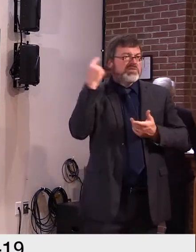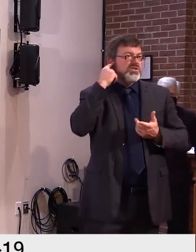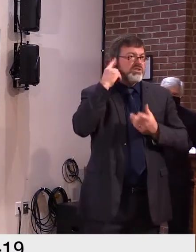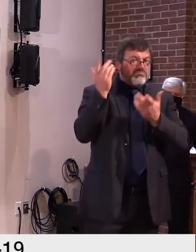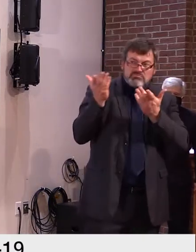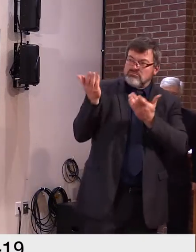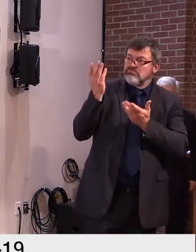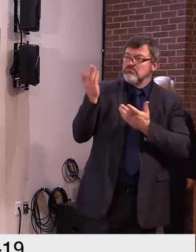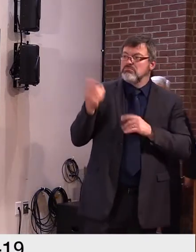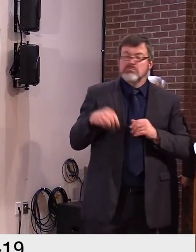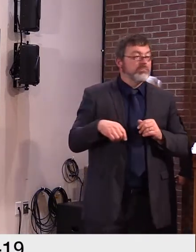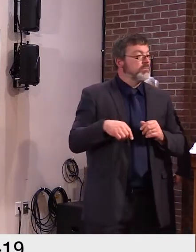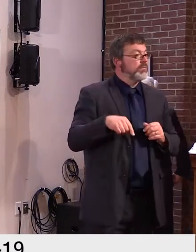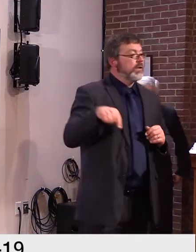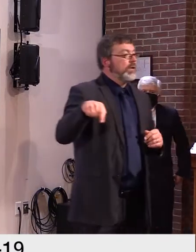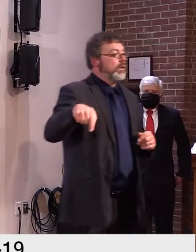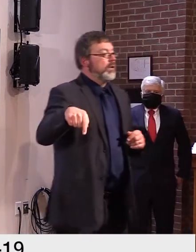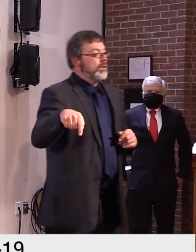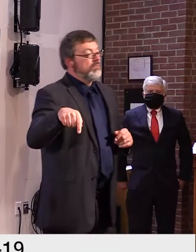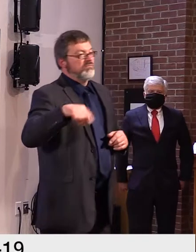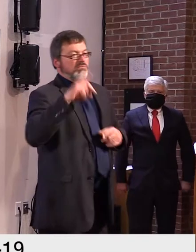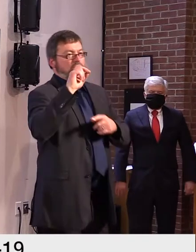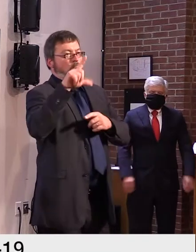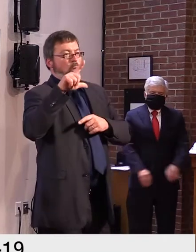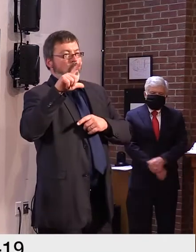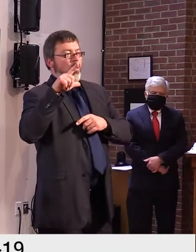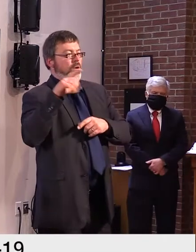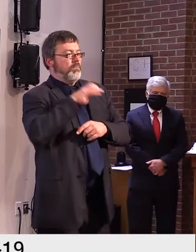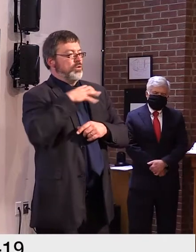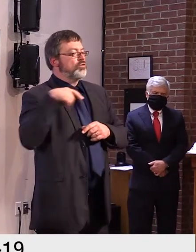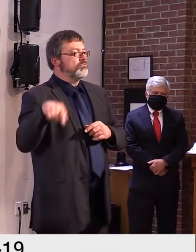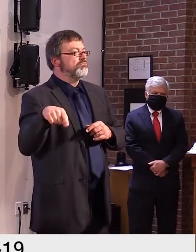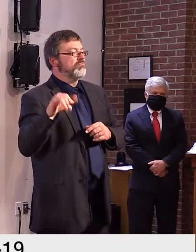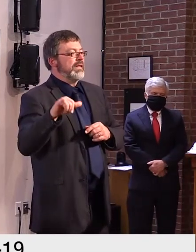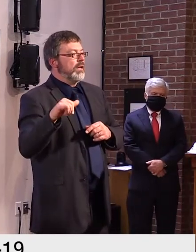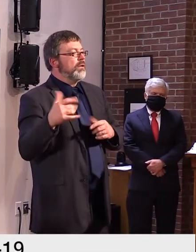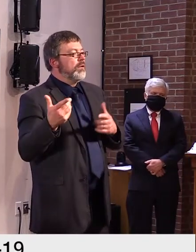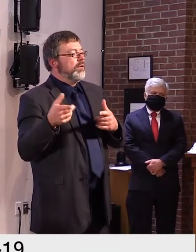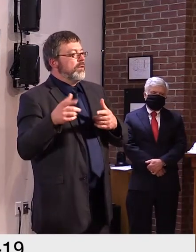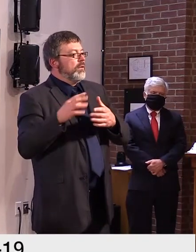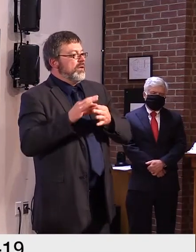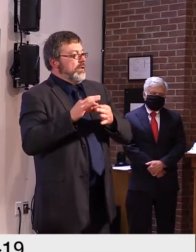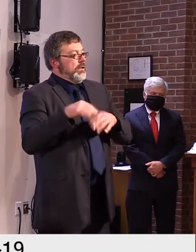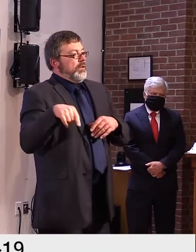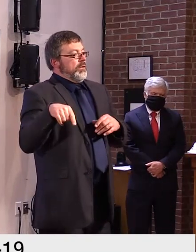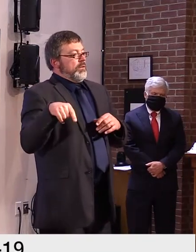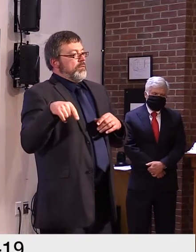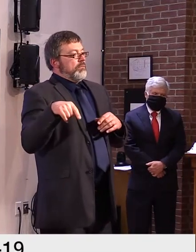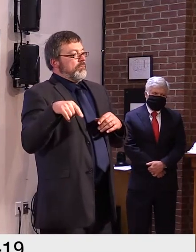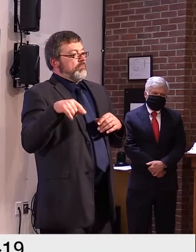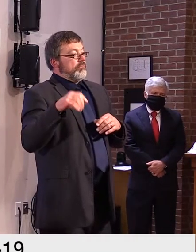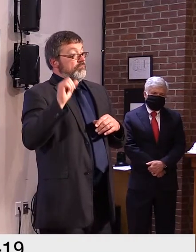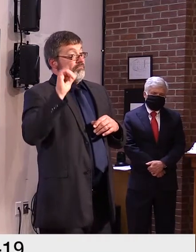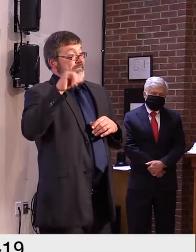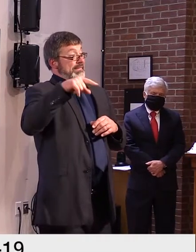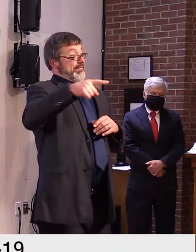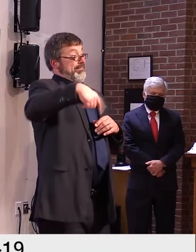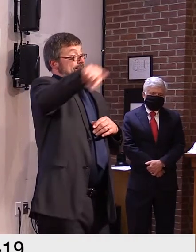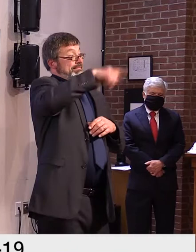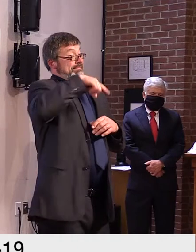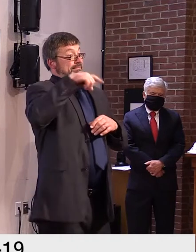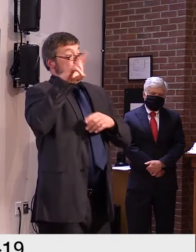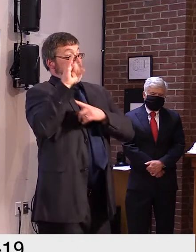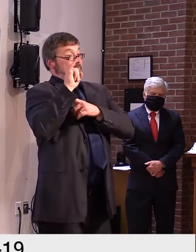remind folks that the people who are receiving the additional stimulus like the lost wage assistance program are also